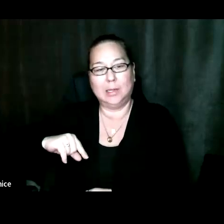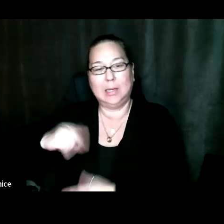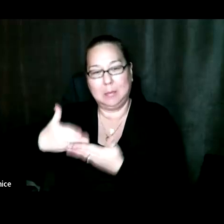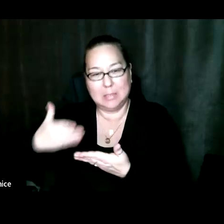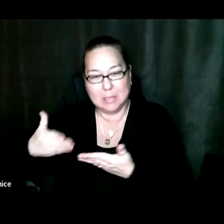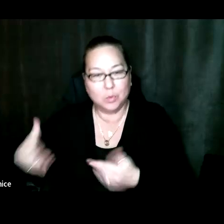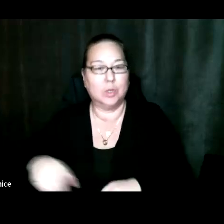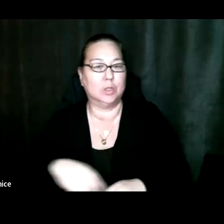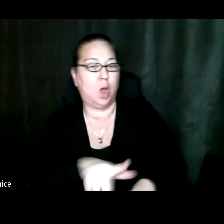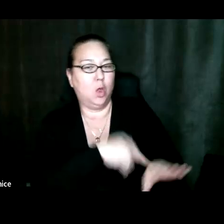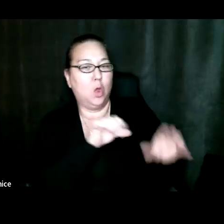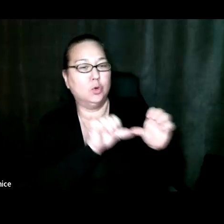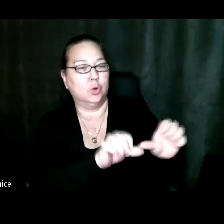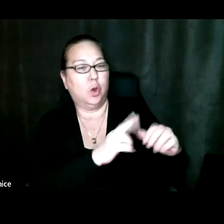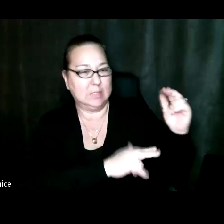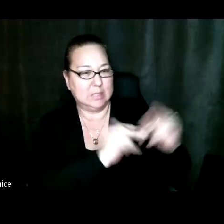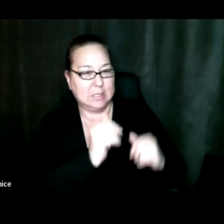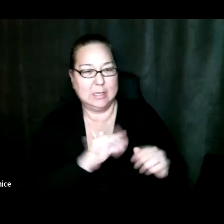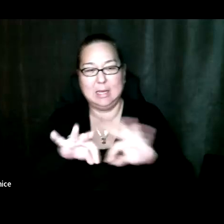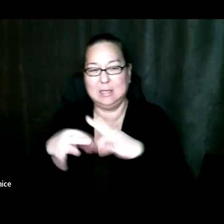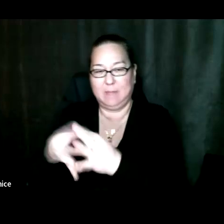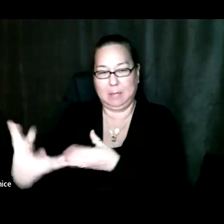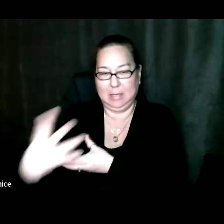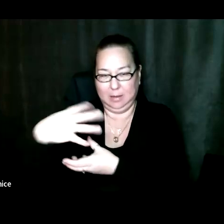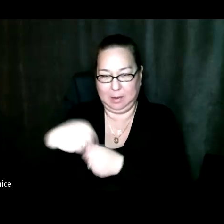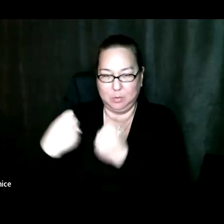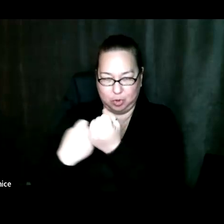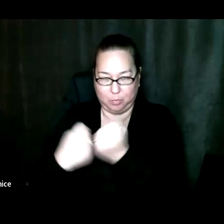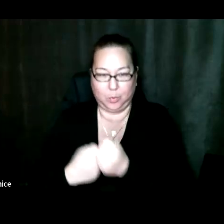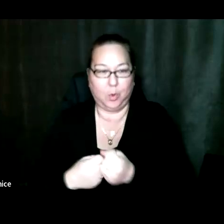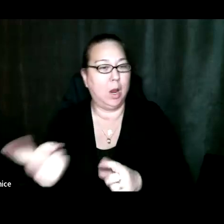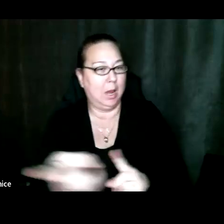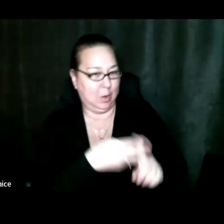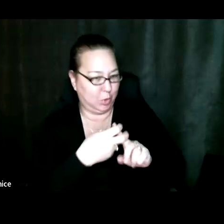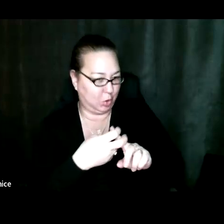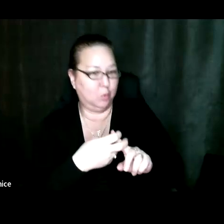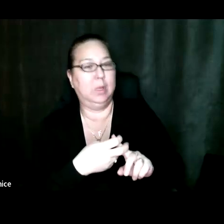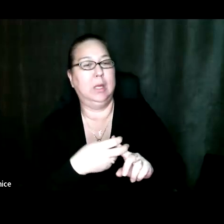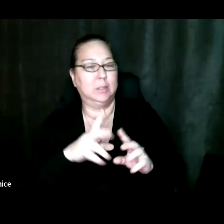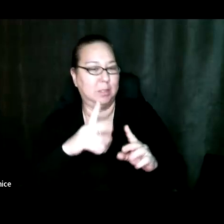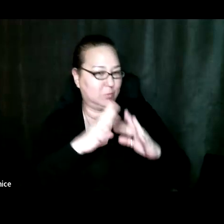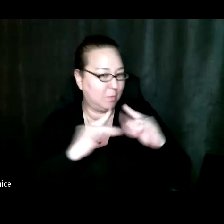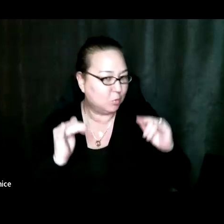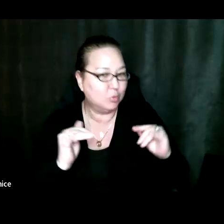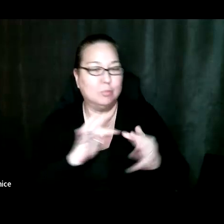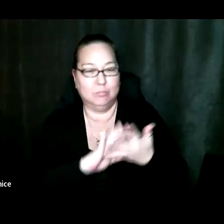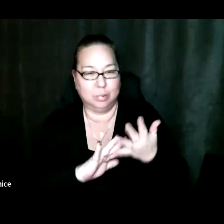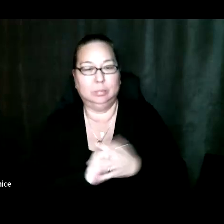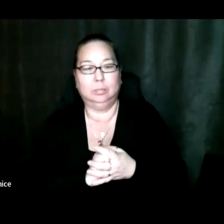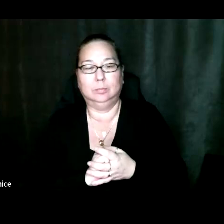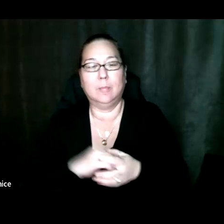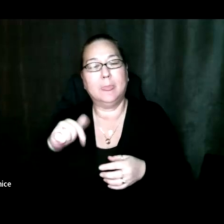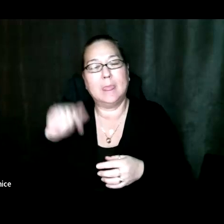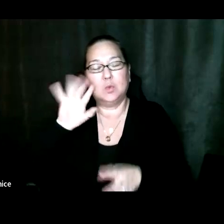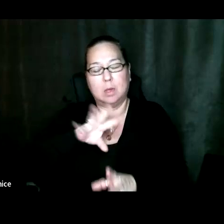team will dive into some of our findings over the past year and share where we saw lower than expected costs. The presentation will